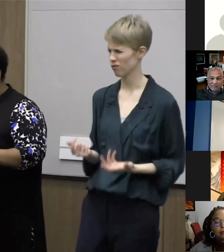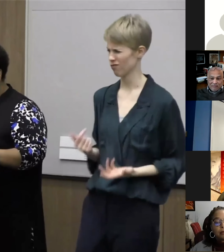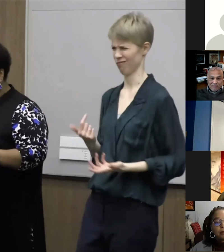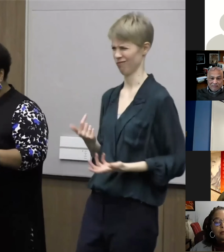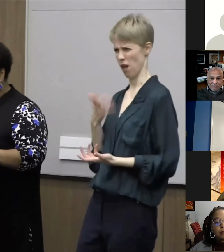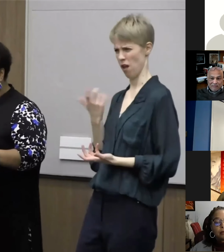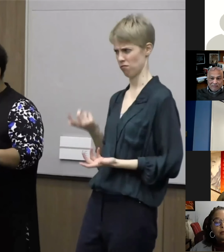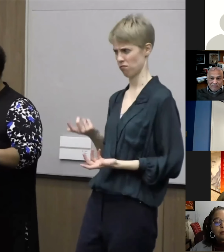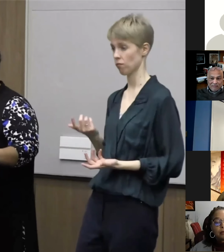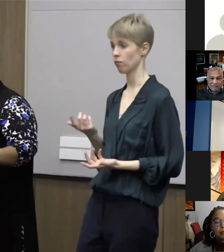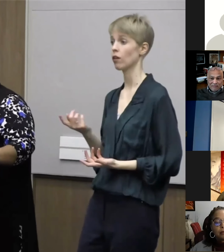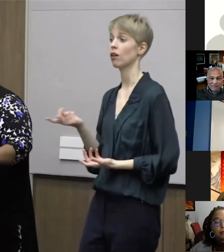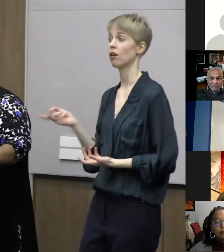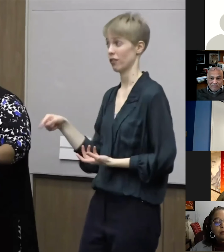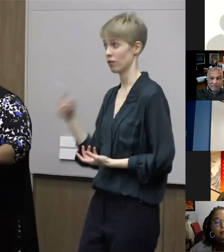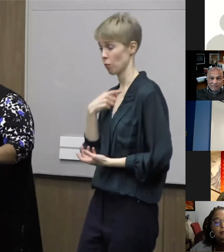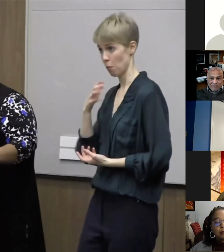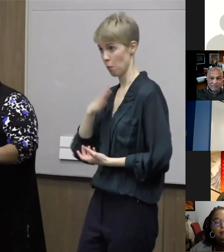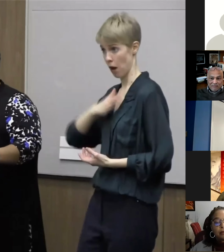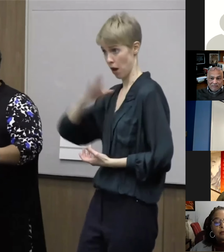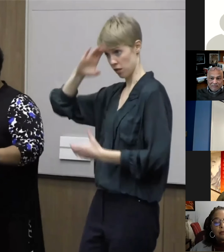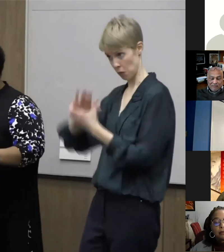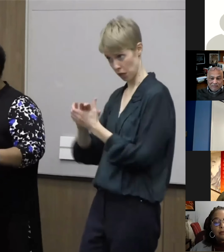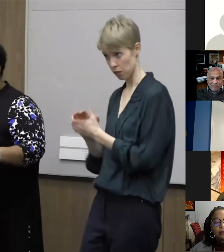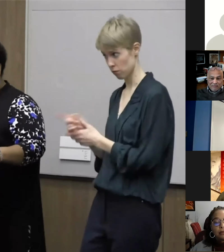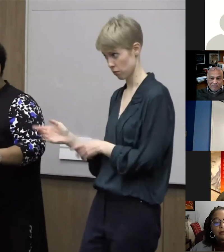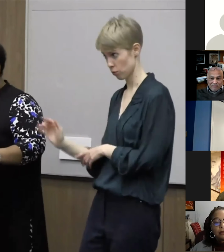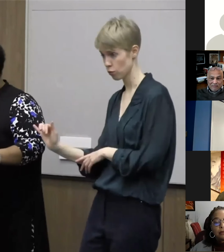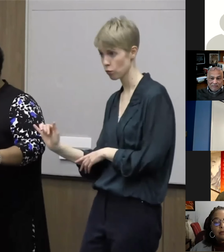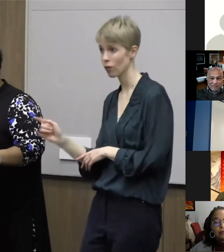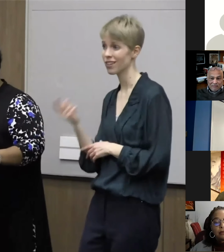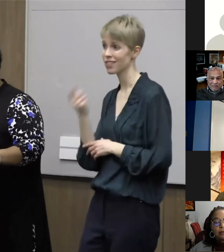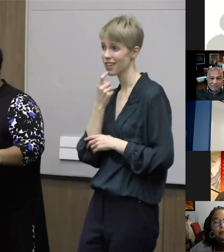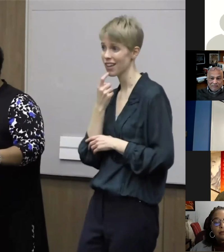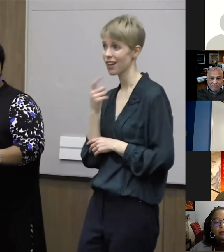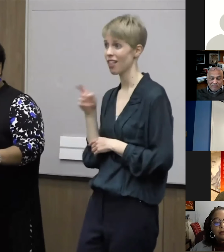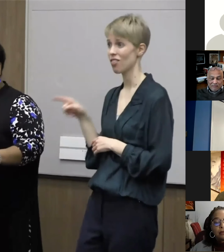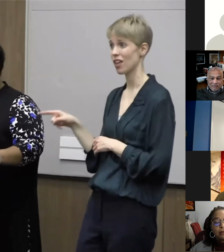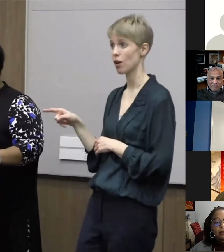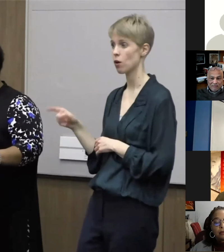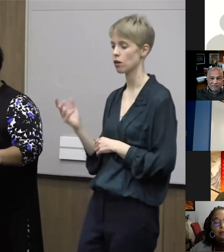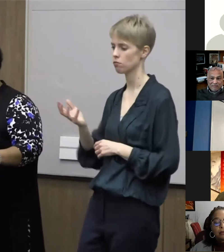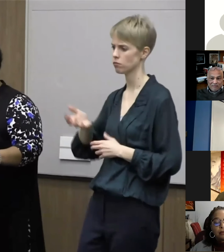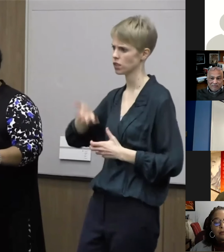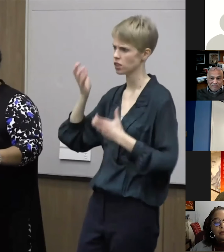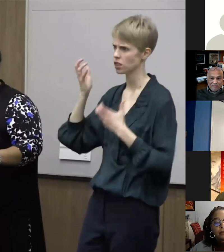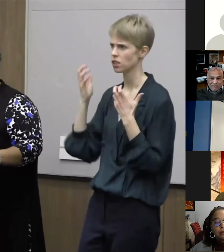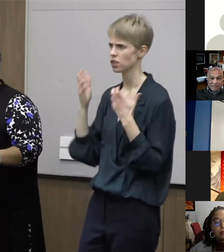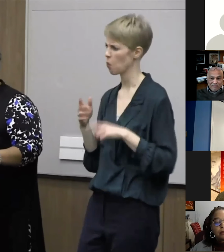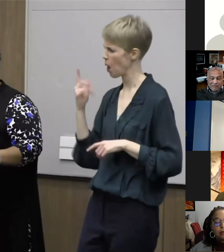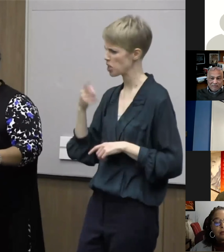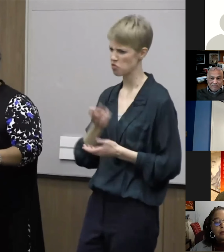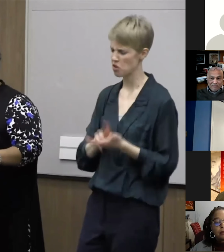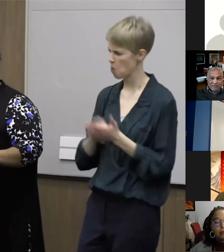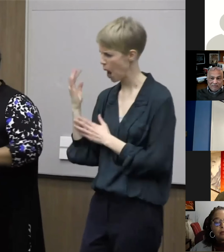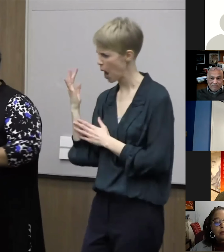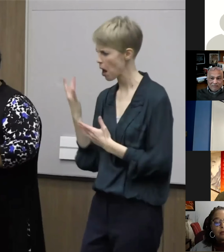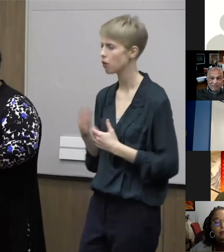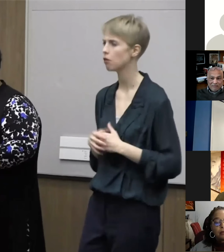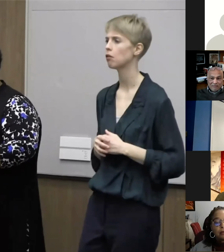my husband came, and he said that the plantation owner was raising Cain because I had tried to register. And before he